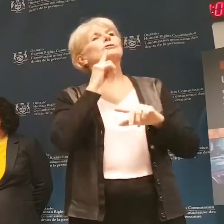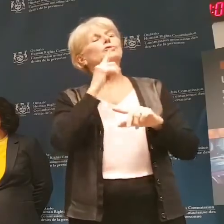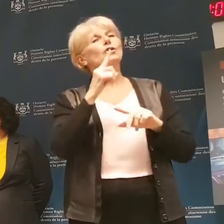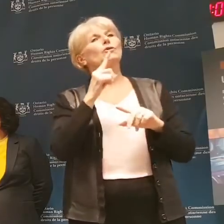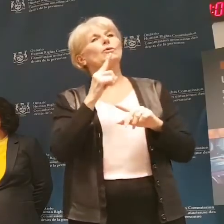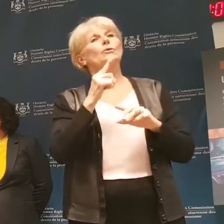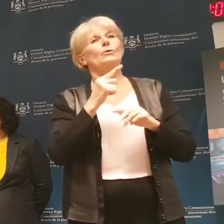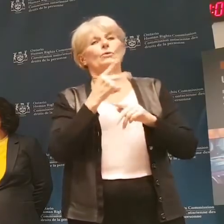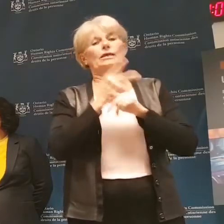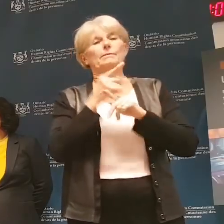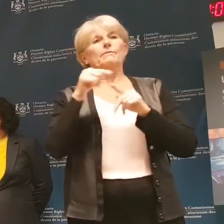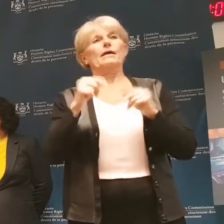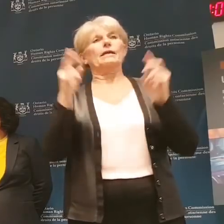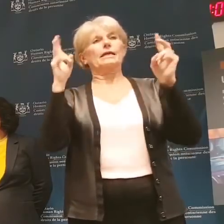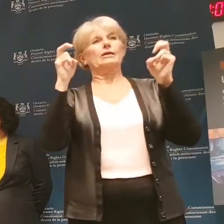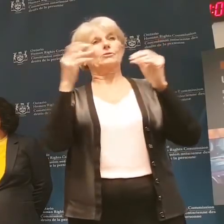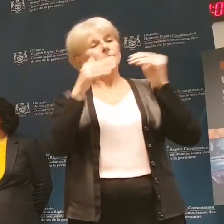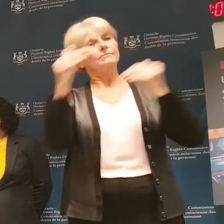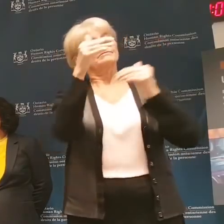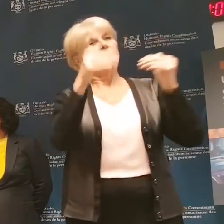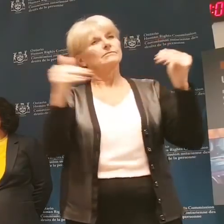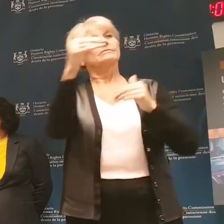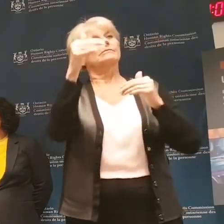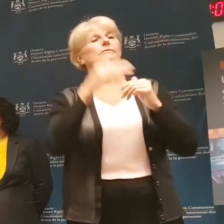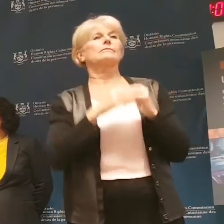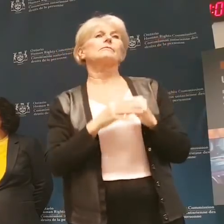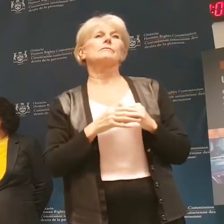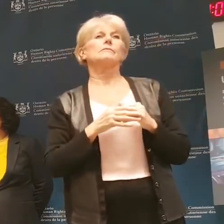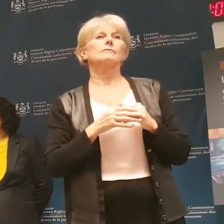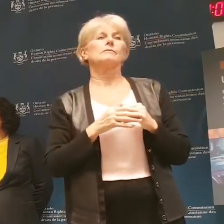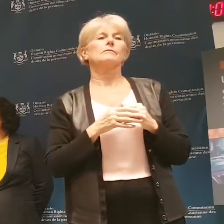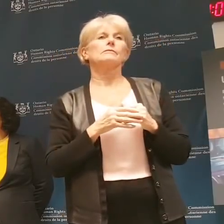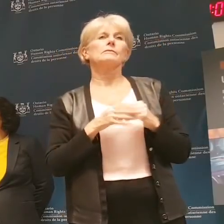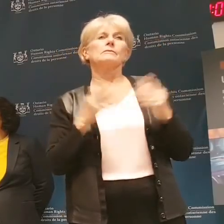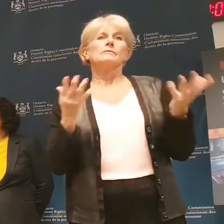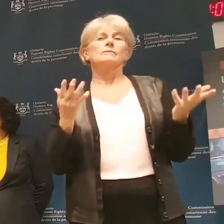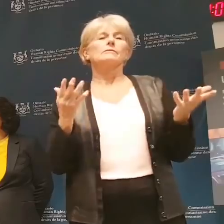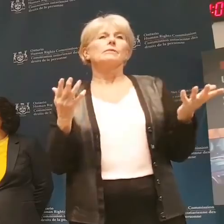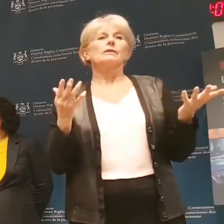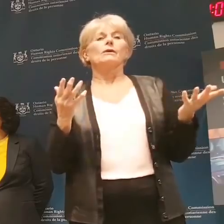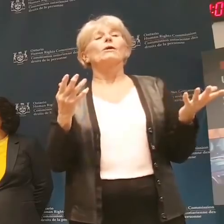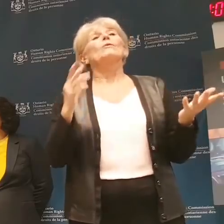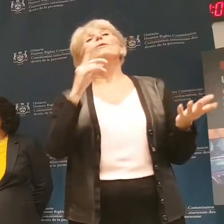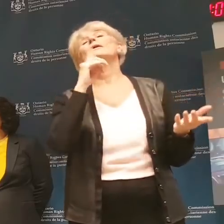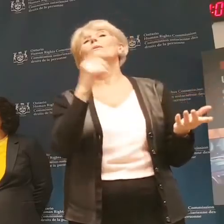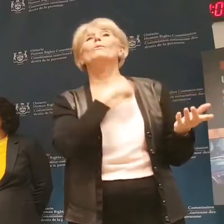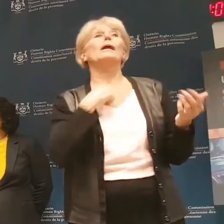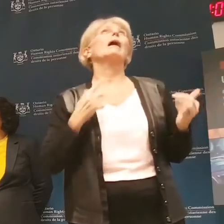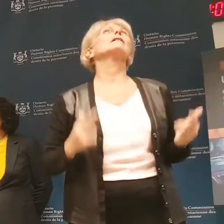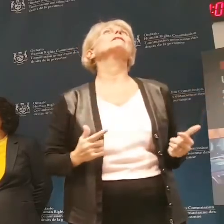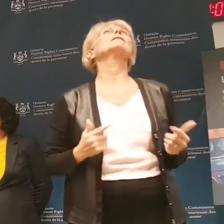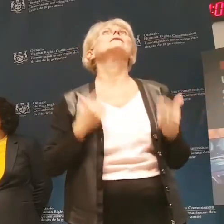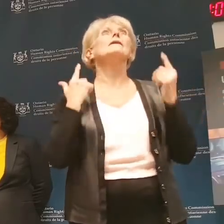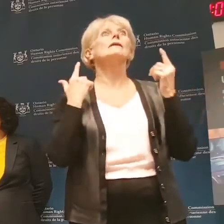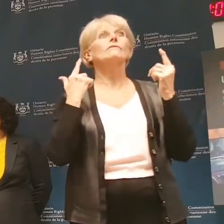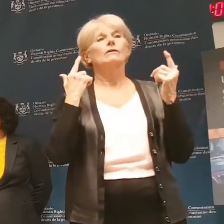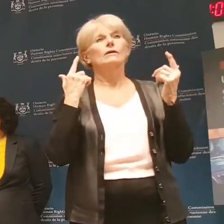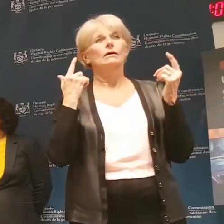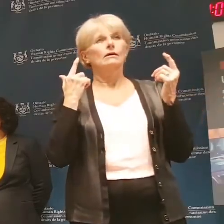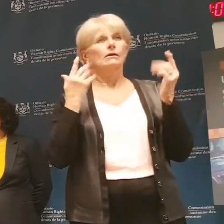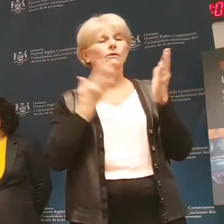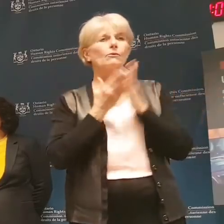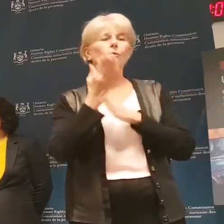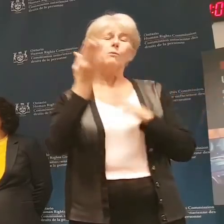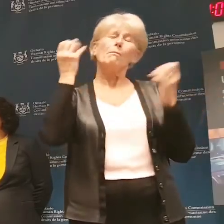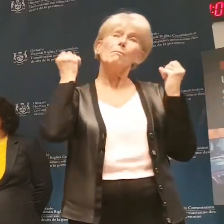keep this issue on the front burner. But it is something that we have been living with for a